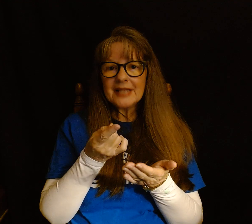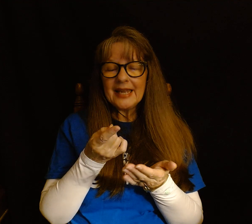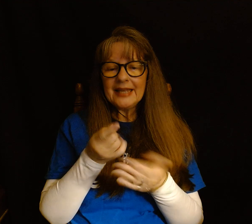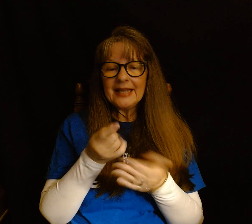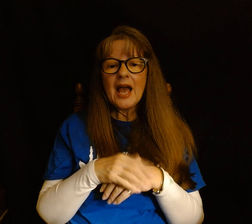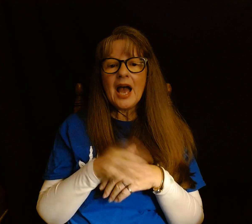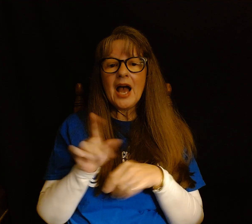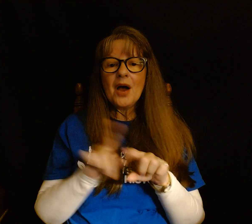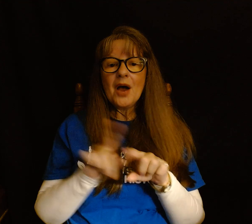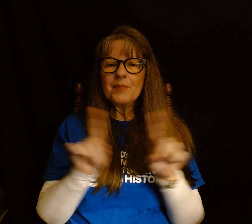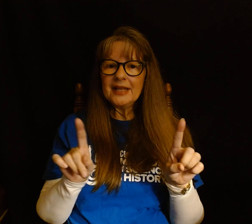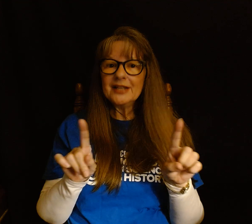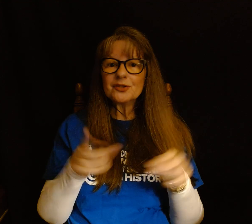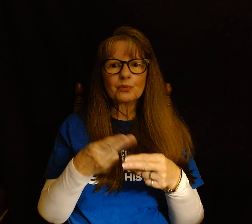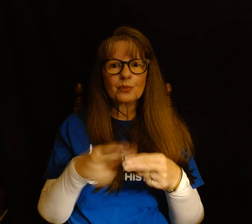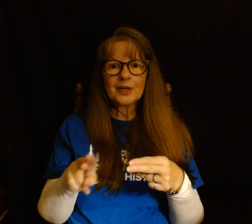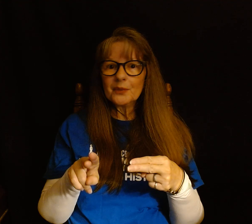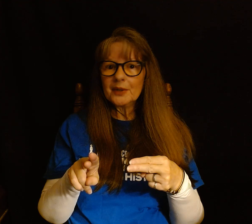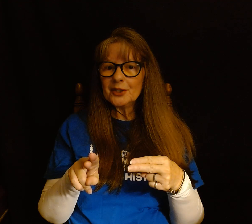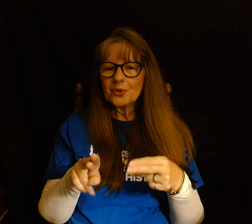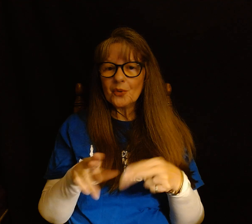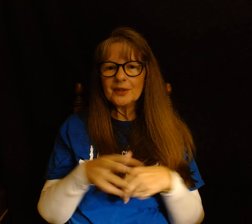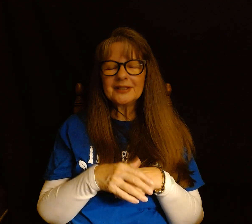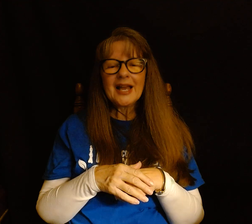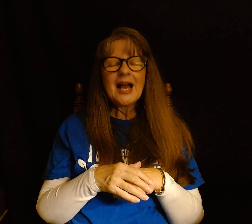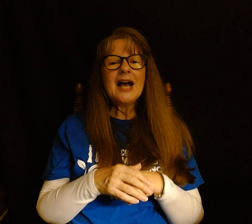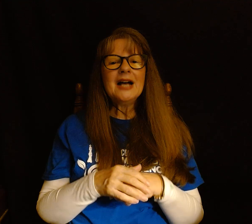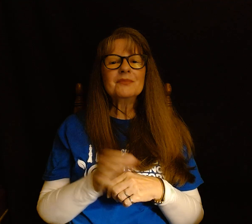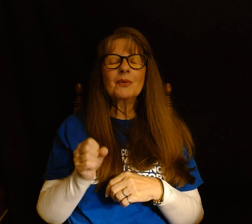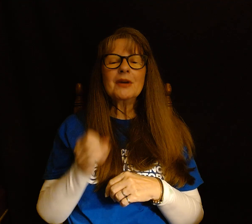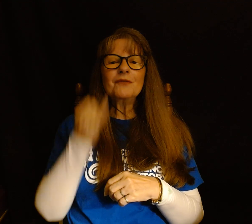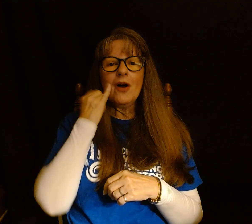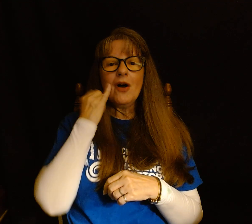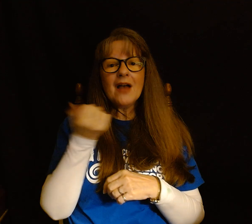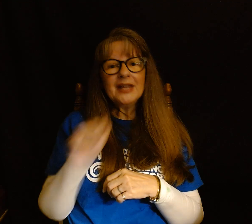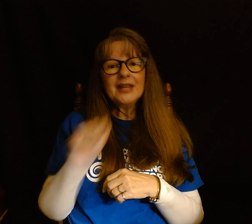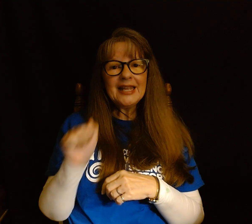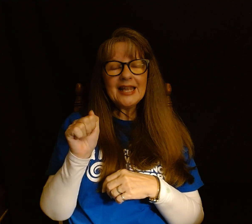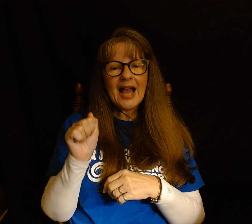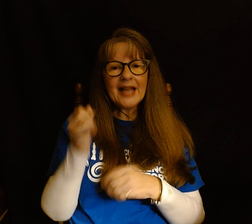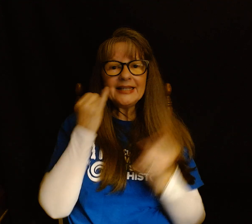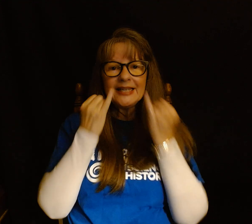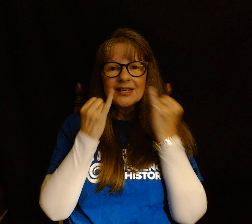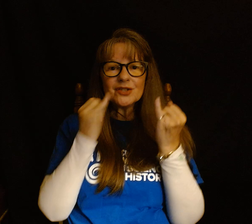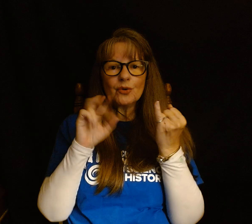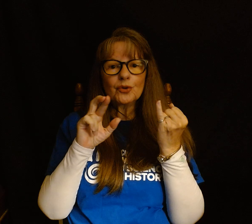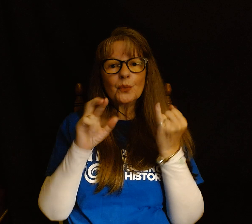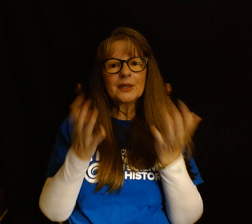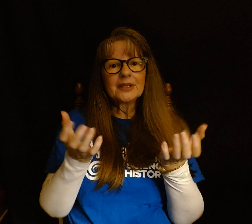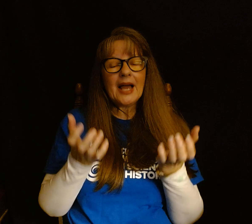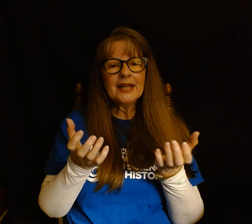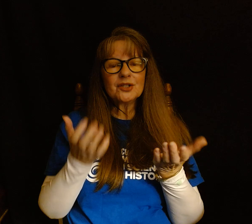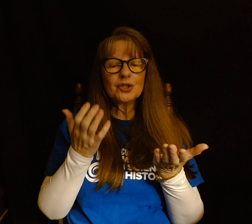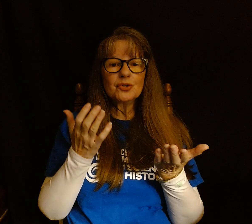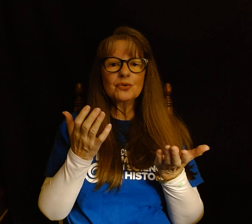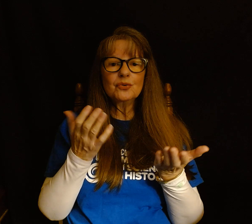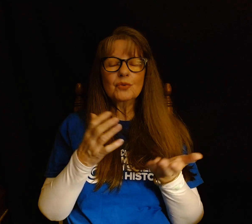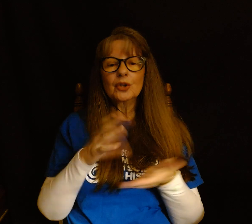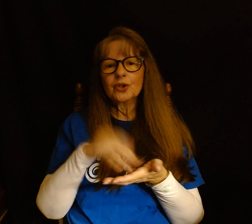saying. But it's really short. So if y'all have any ideas or you would like to learn